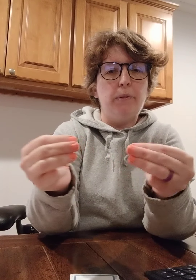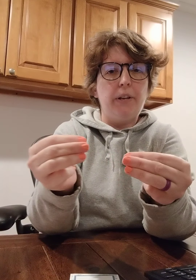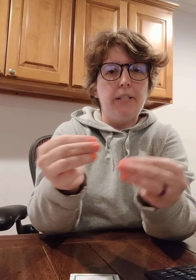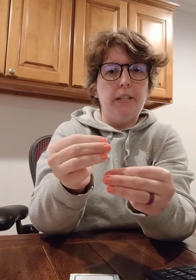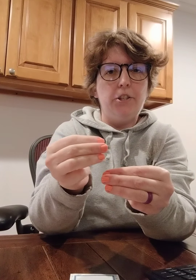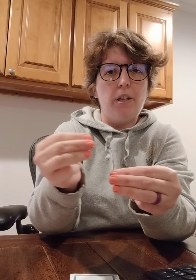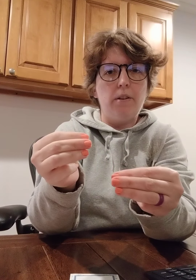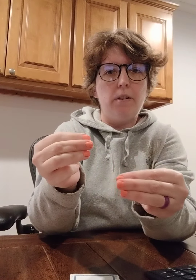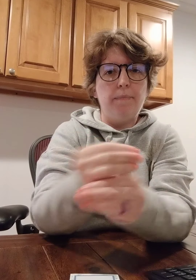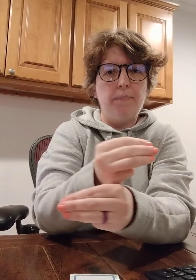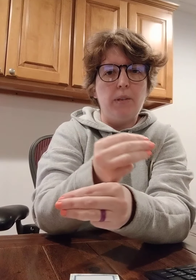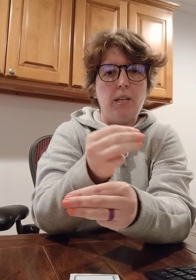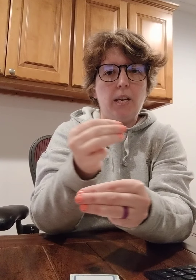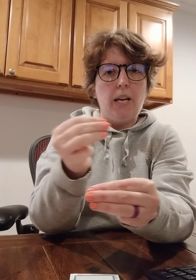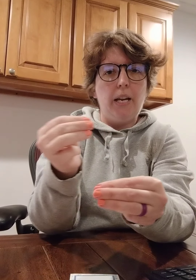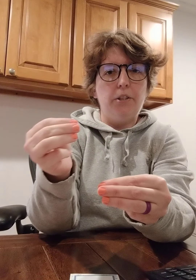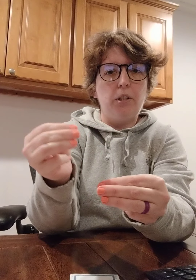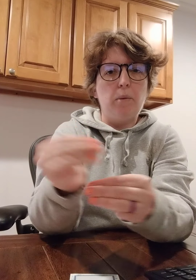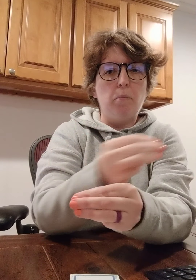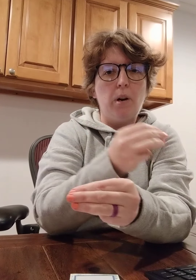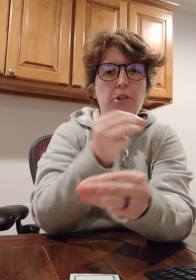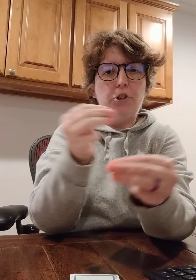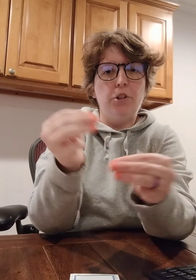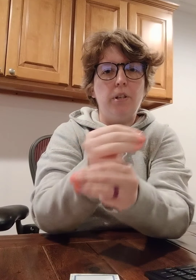are facing each other. And you're going to brush